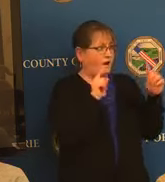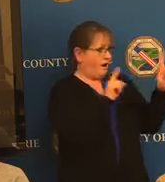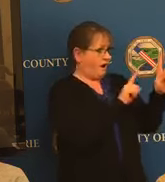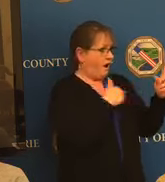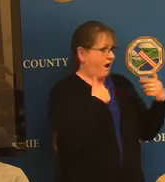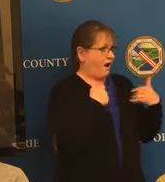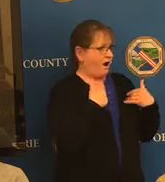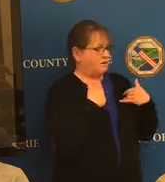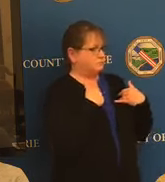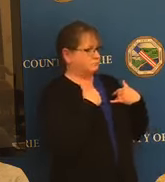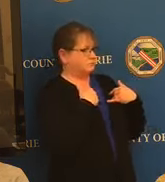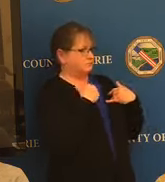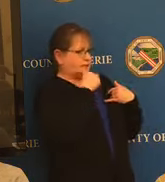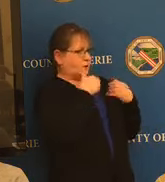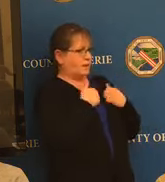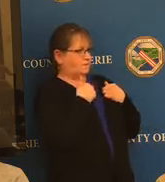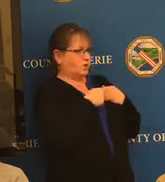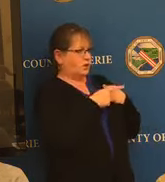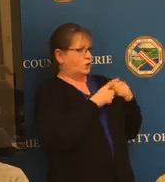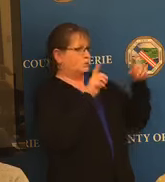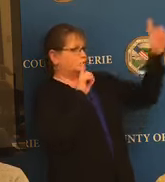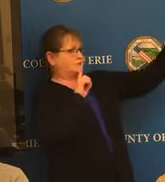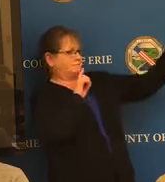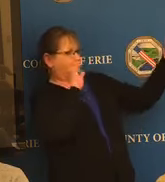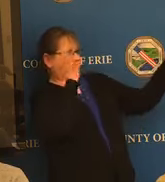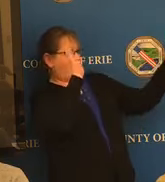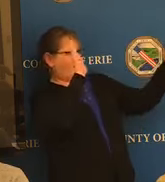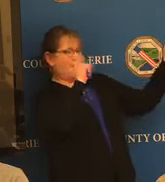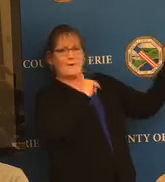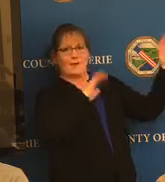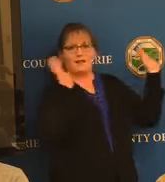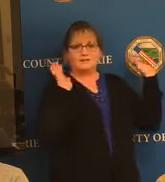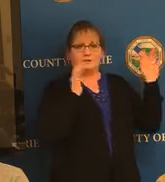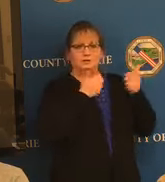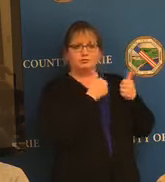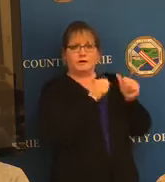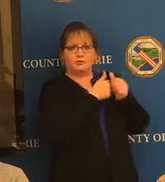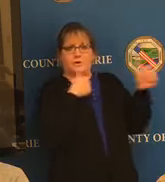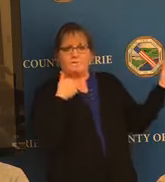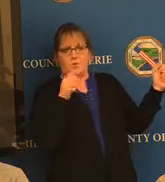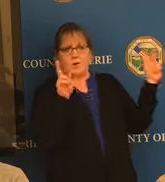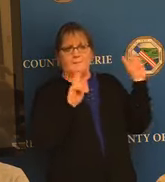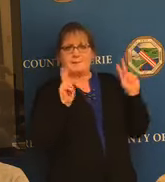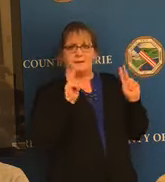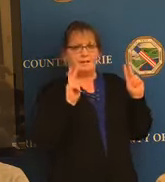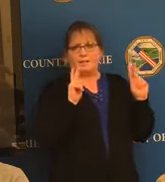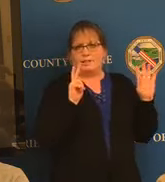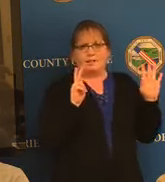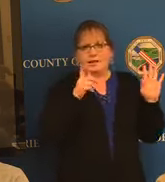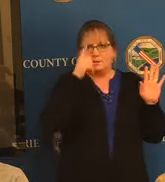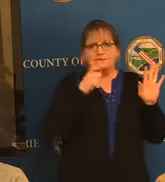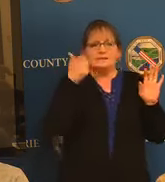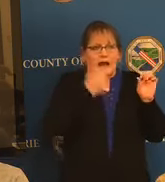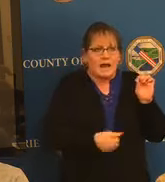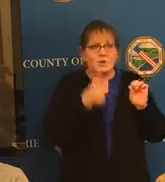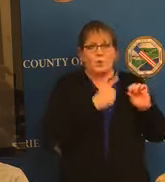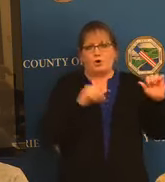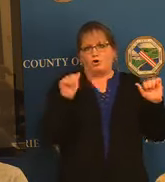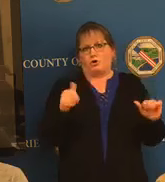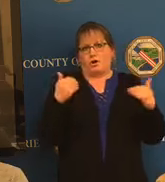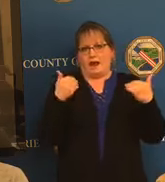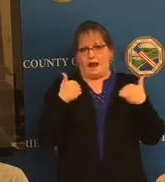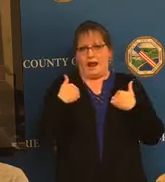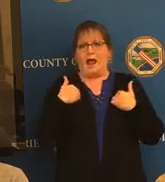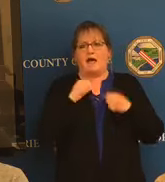don't normally live with, say like your family. Just try to stay away from everybody, because anybody could